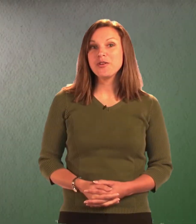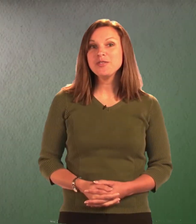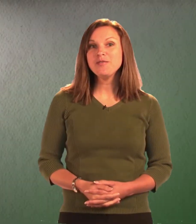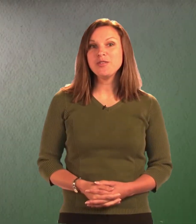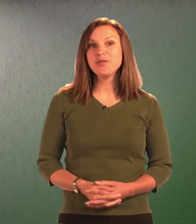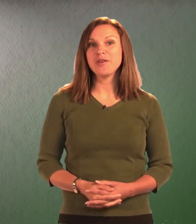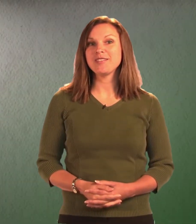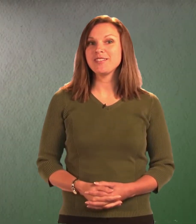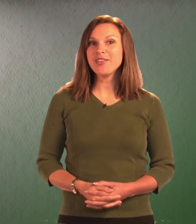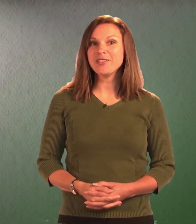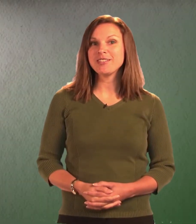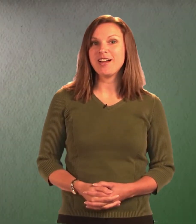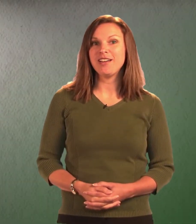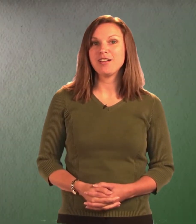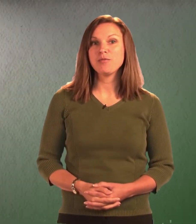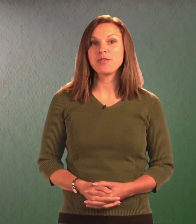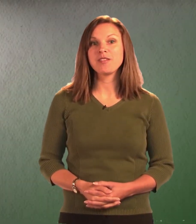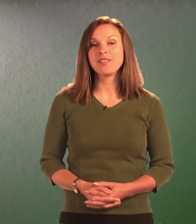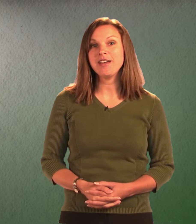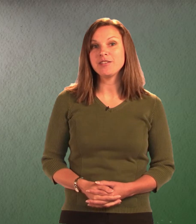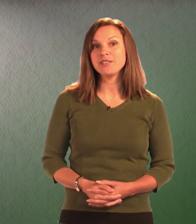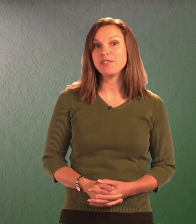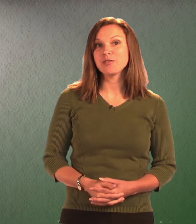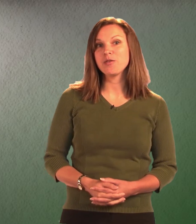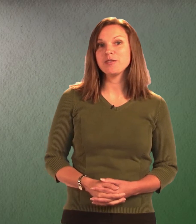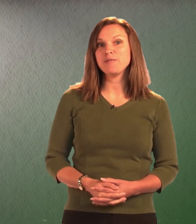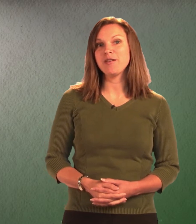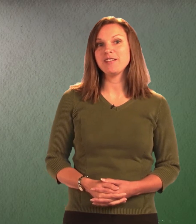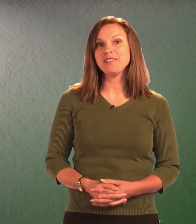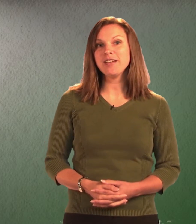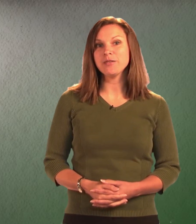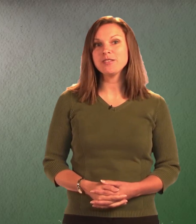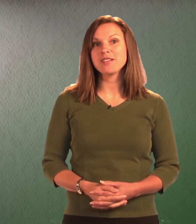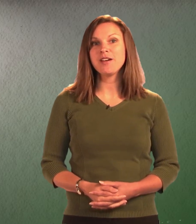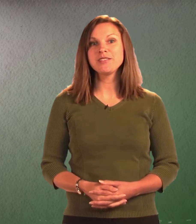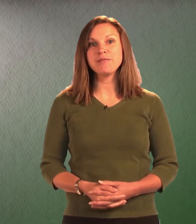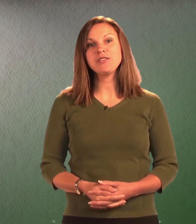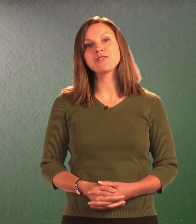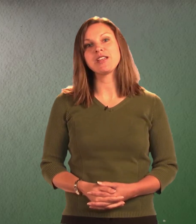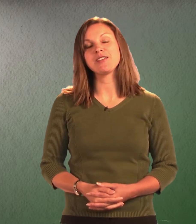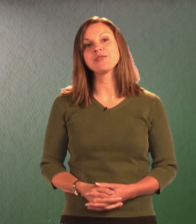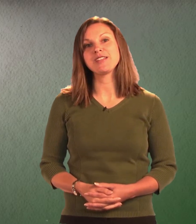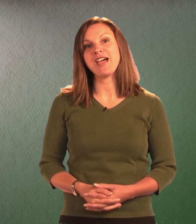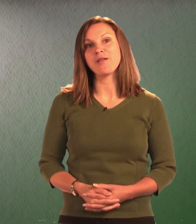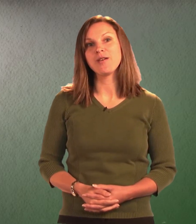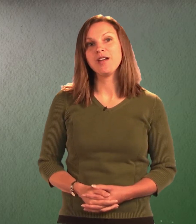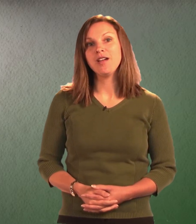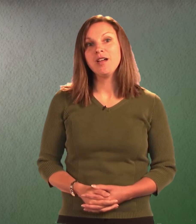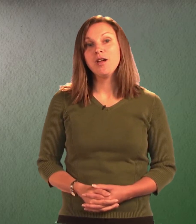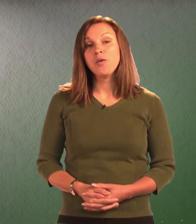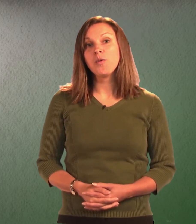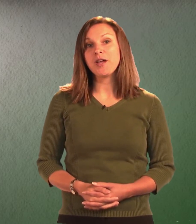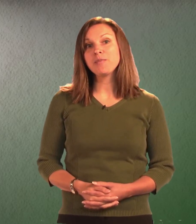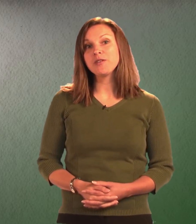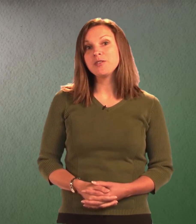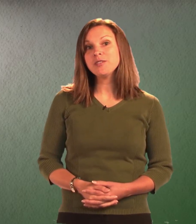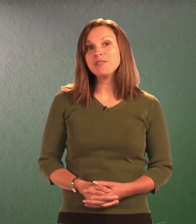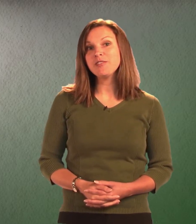For those of you who want to start your signing with the letters and their corresponding sounds, I'll demonstrate those now. When I produce the